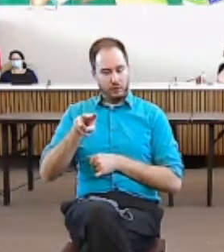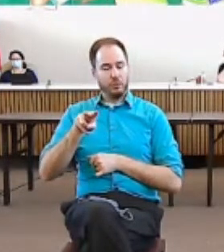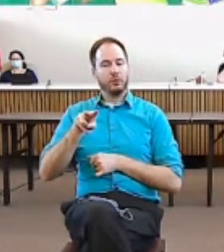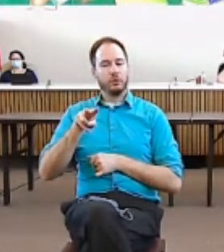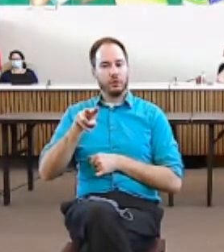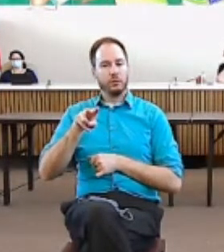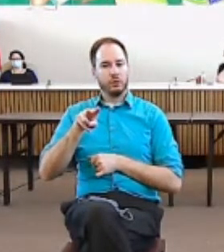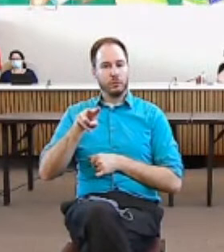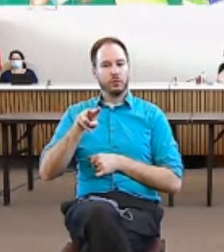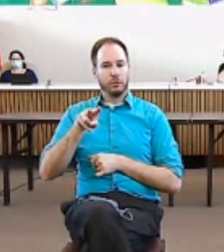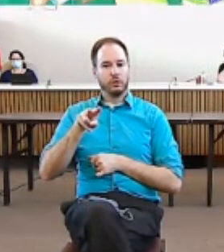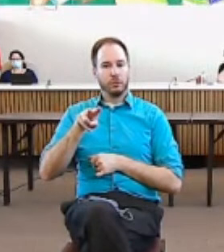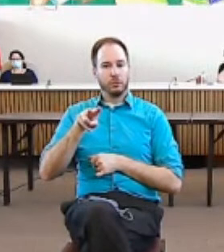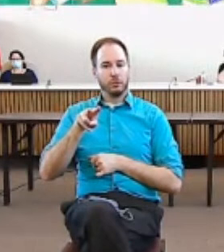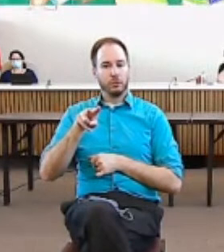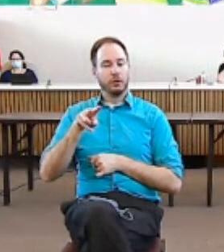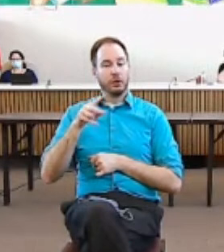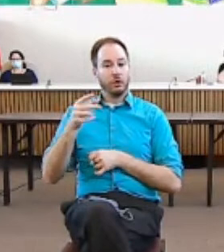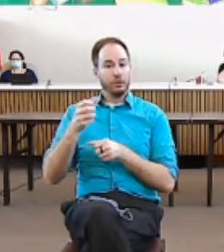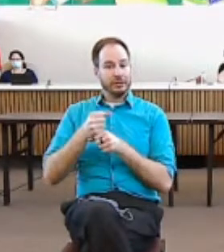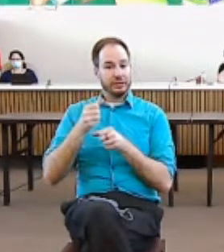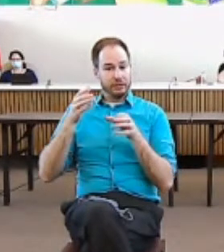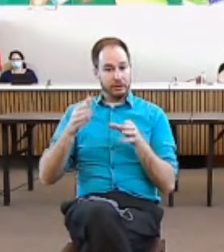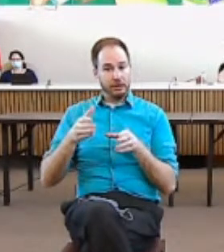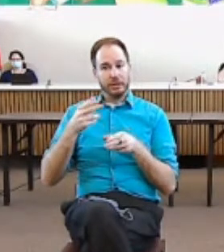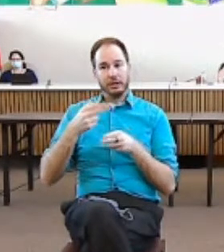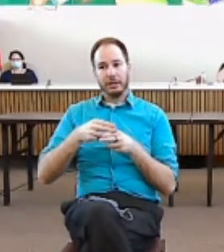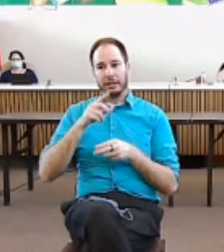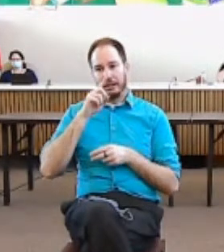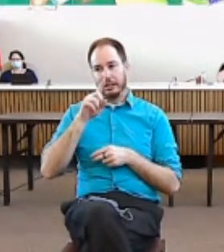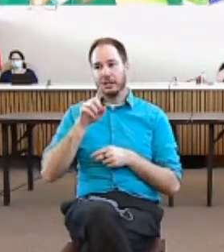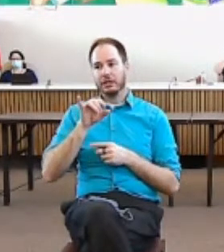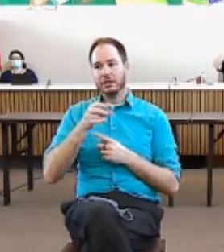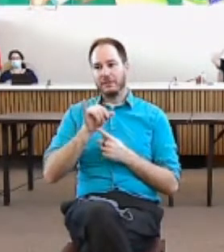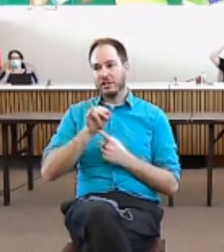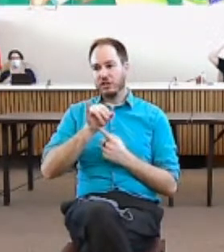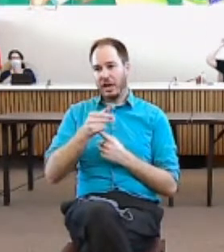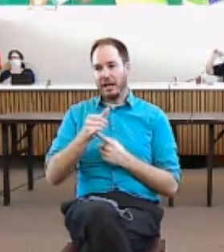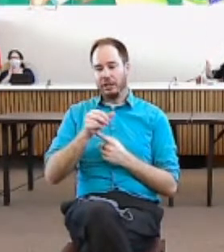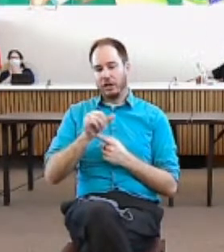2022. Our award recipient is Jody Day.